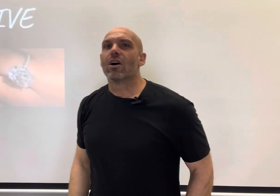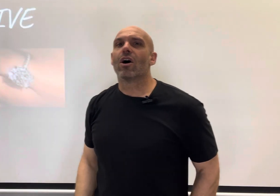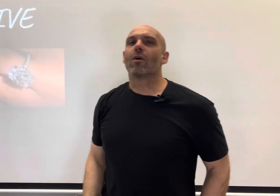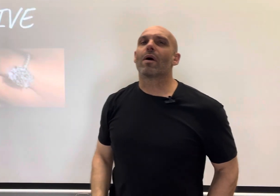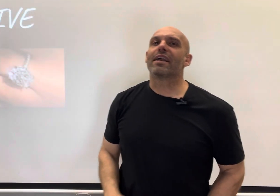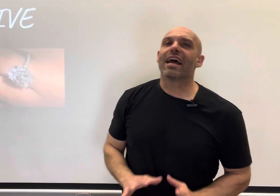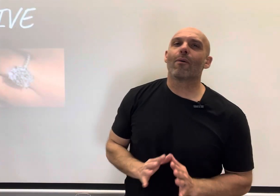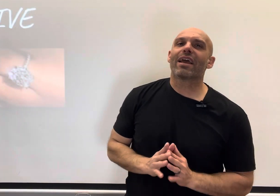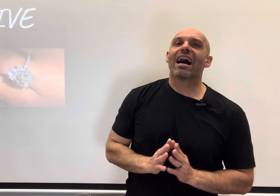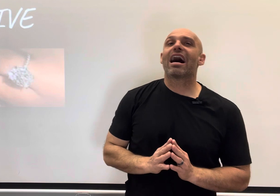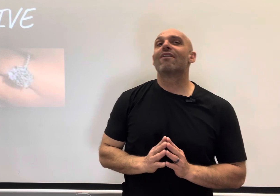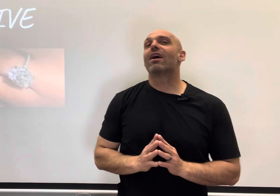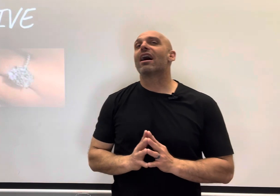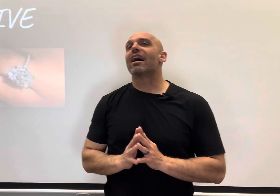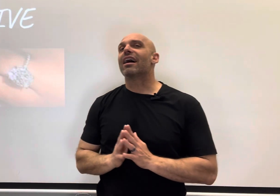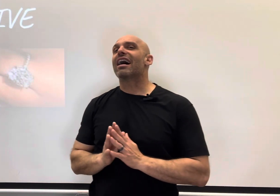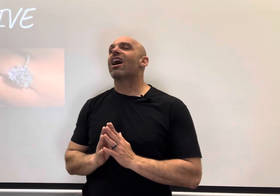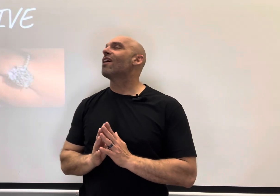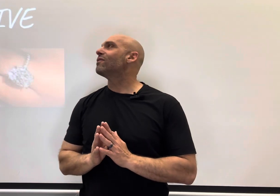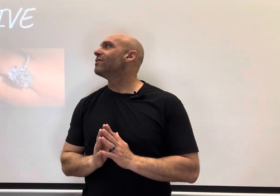All right. Now we have